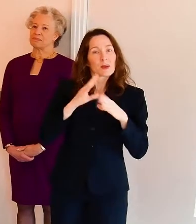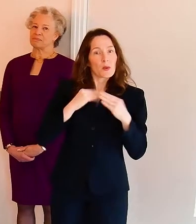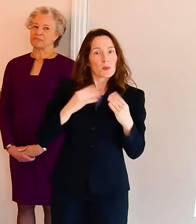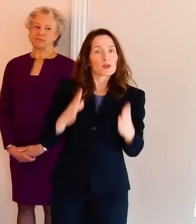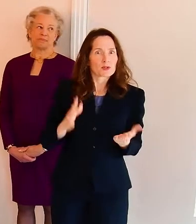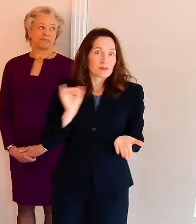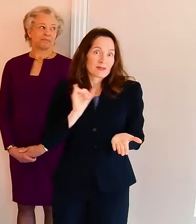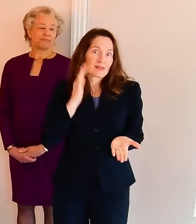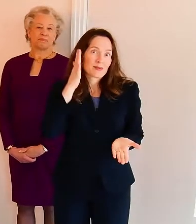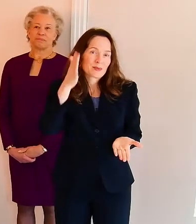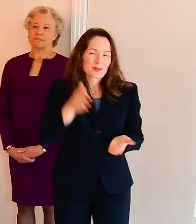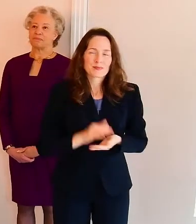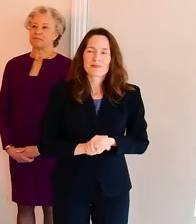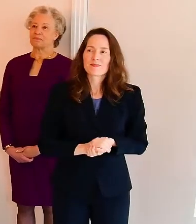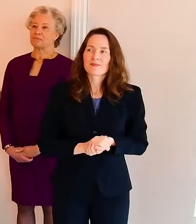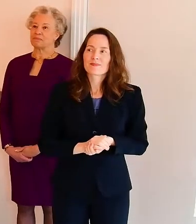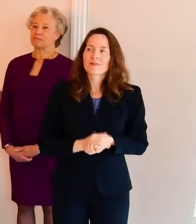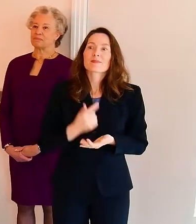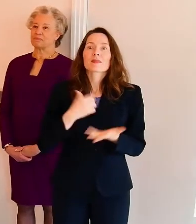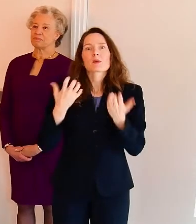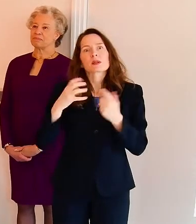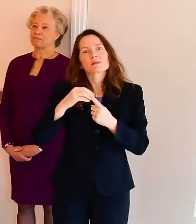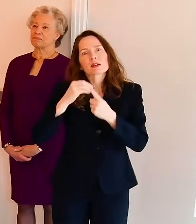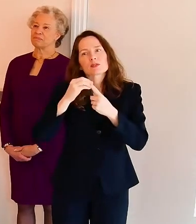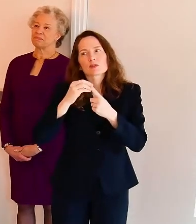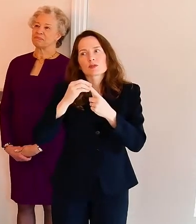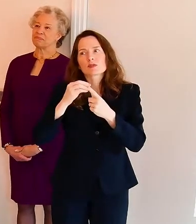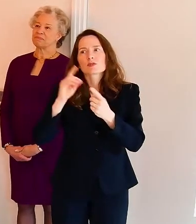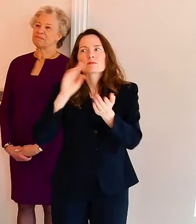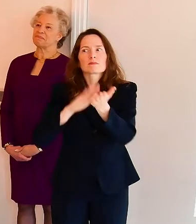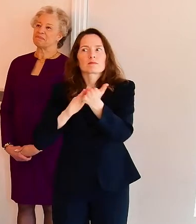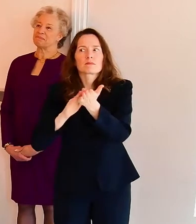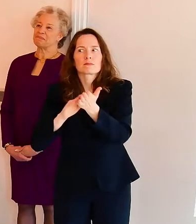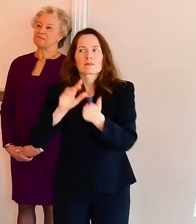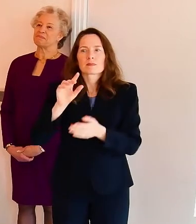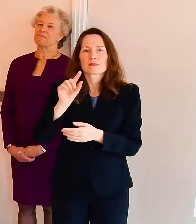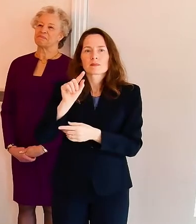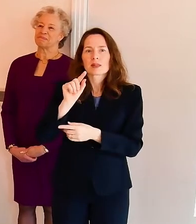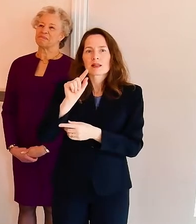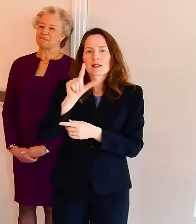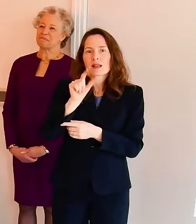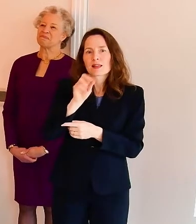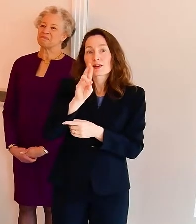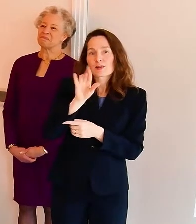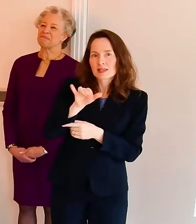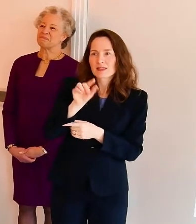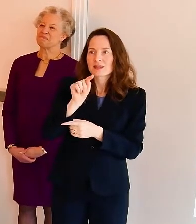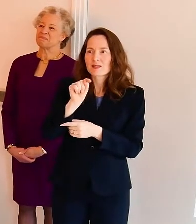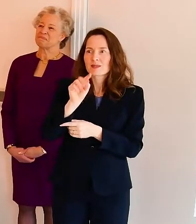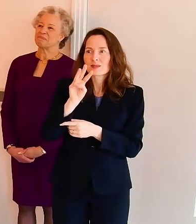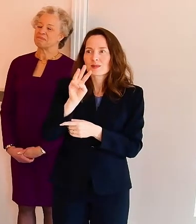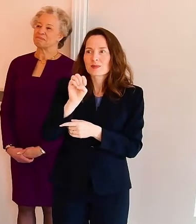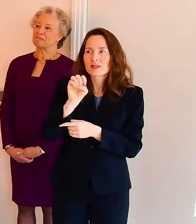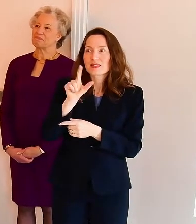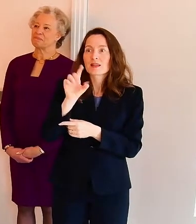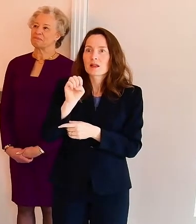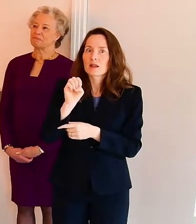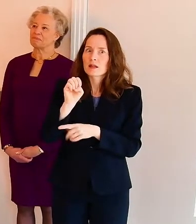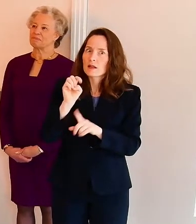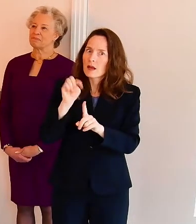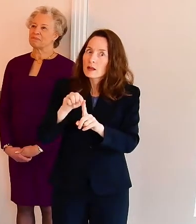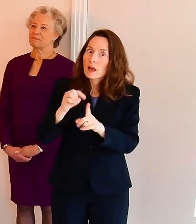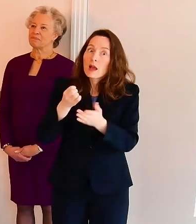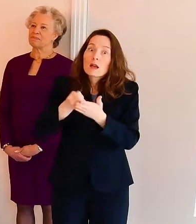I also want to give a special shout out to Larry Tweel and our Economic Development Authority. That is the entity